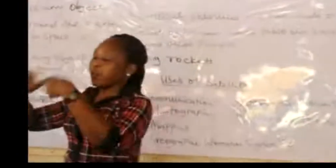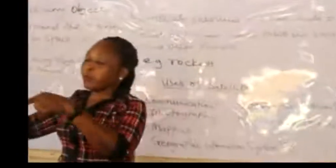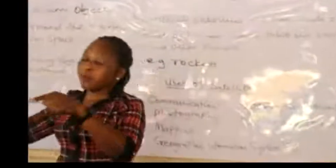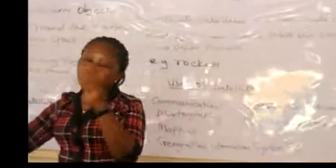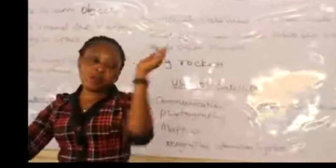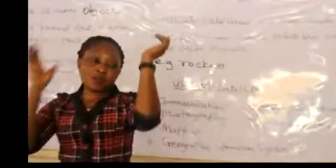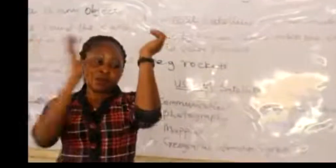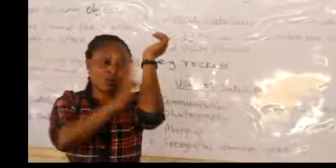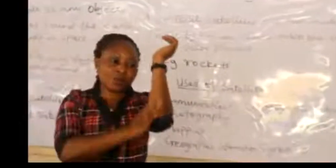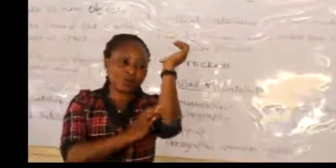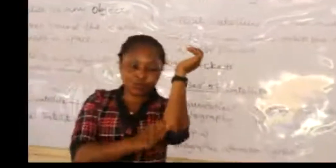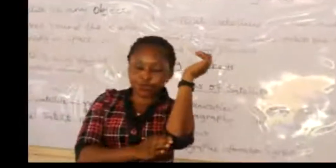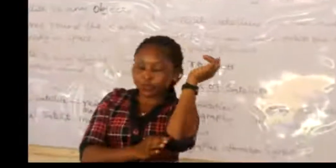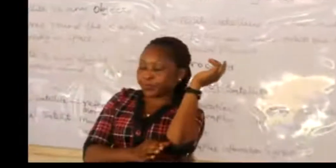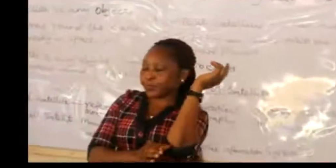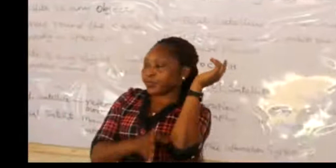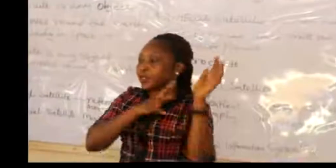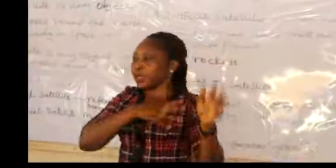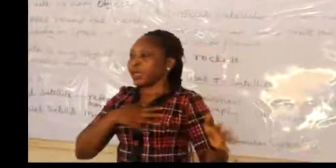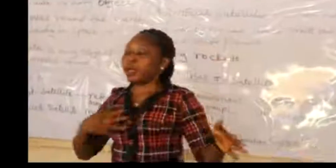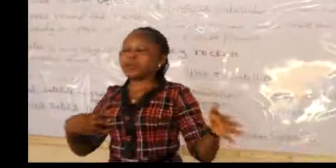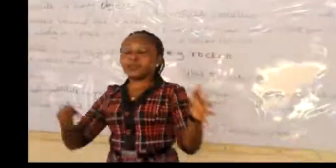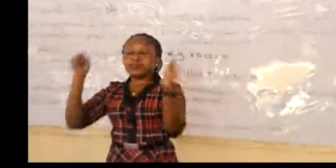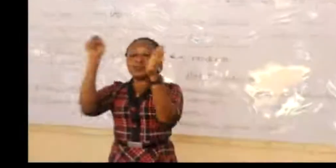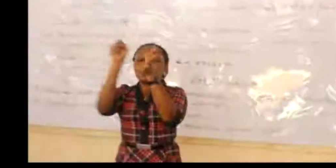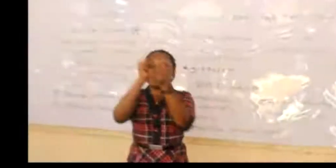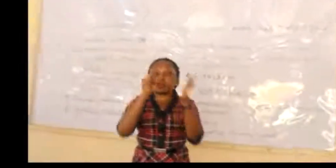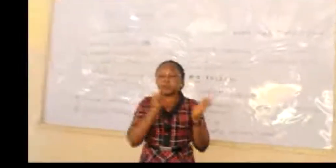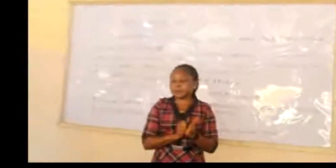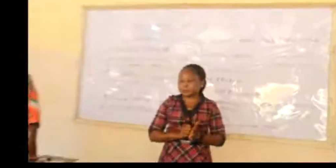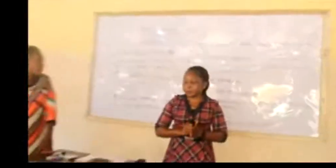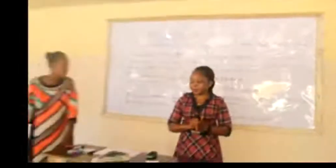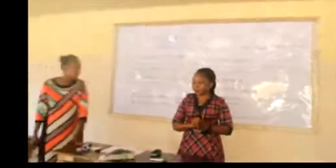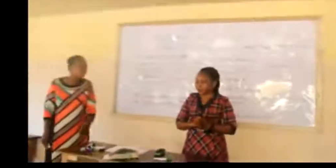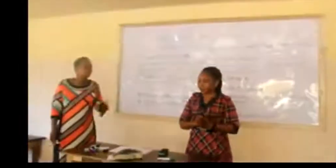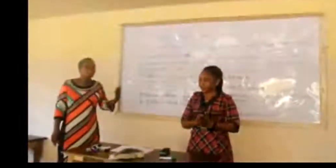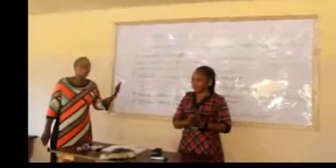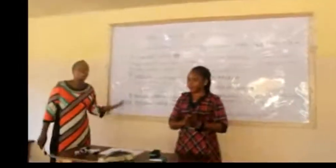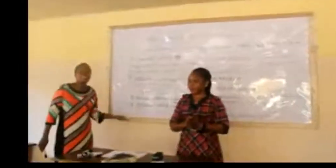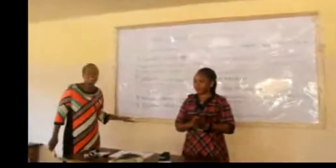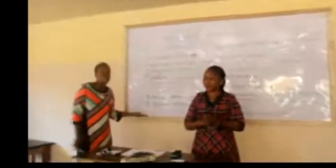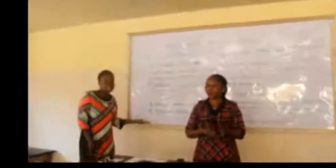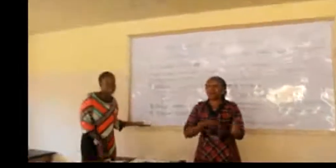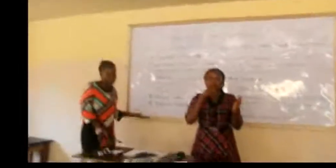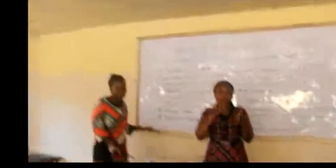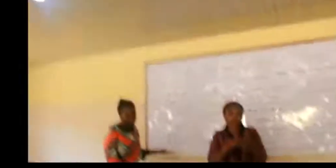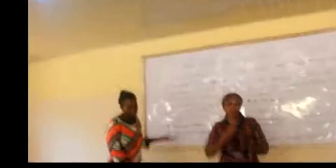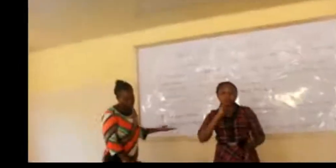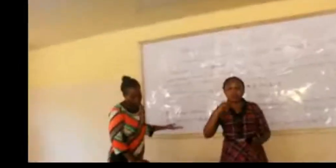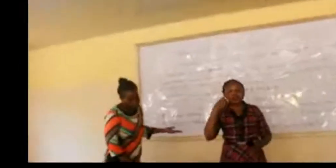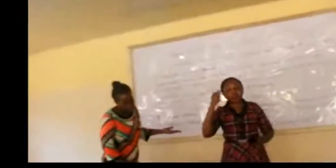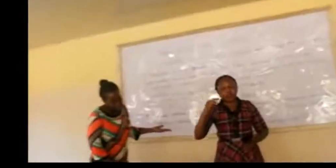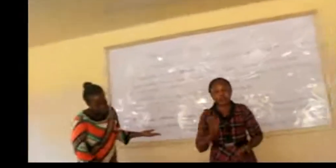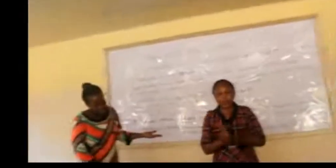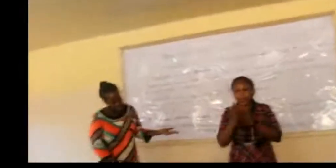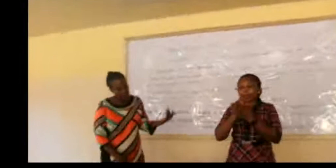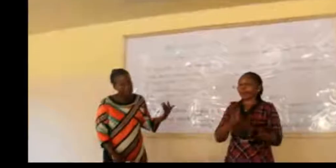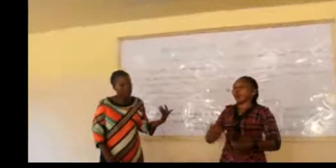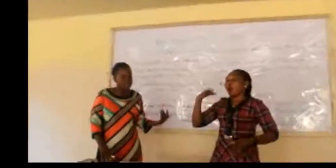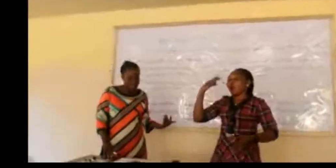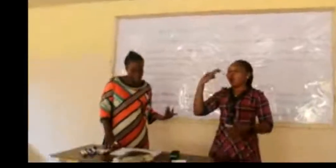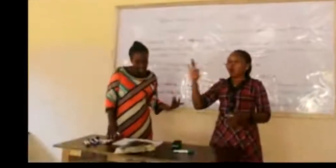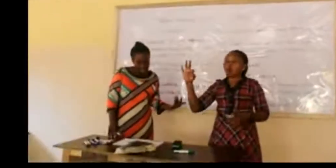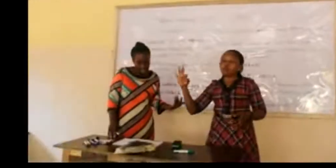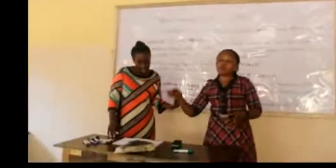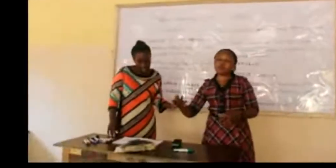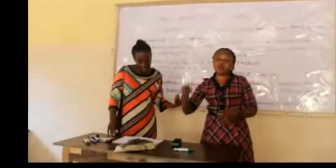Lagos, 32 degrees, all and so on and so forth. How do they get this information? They simply